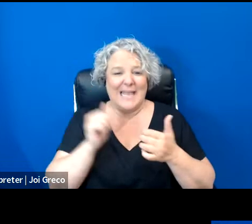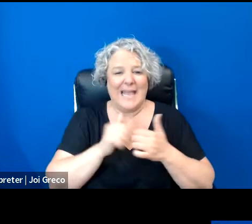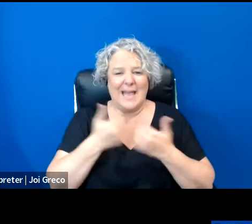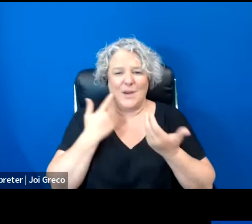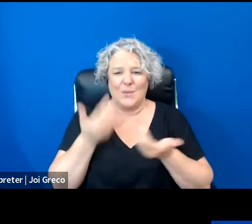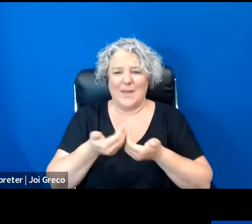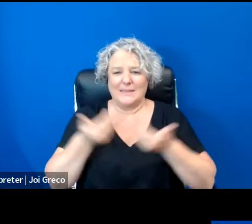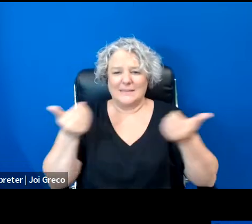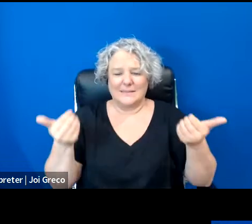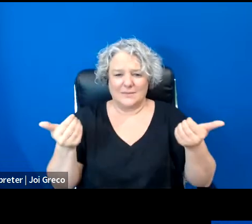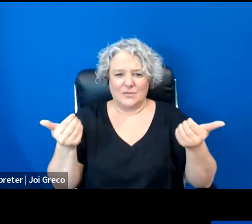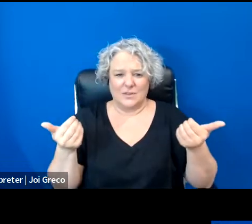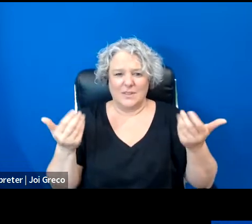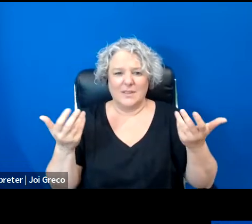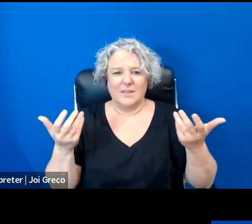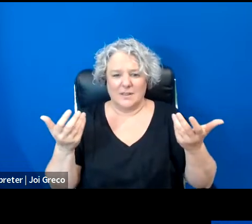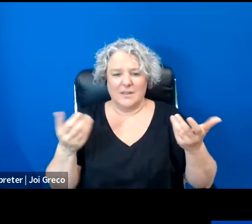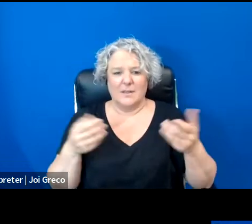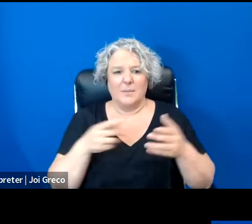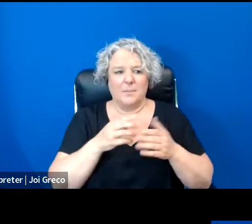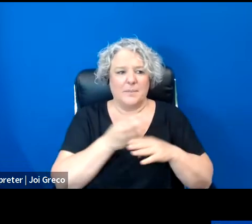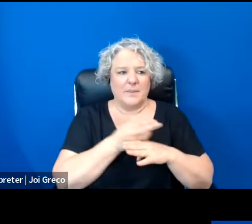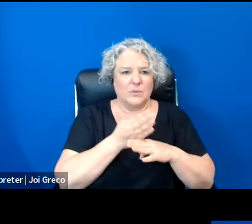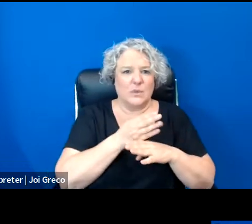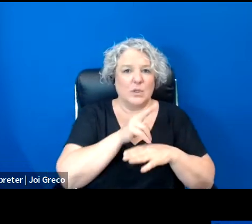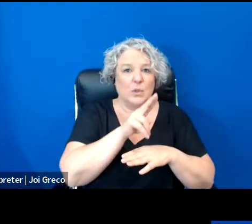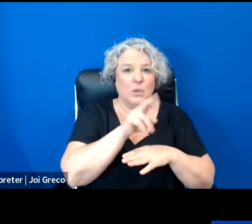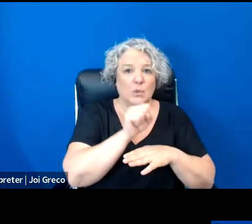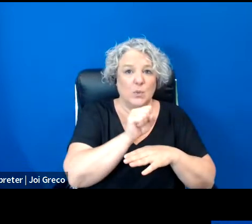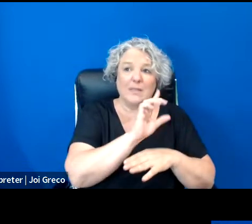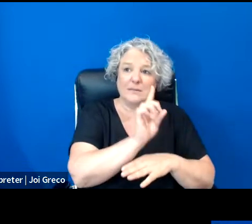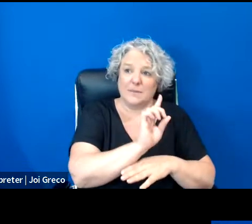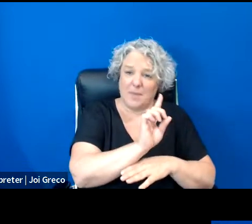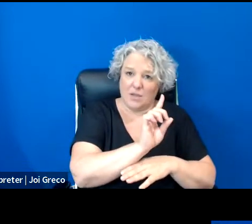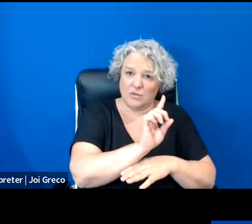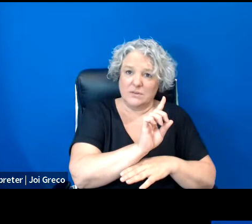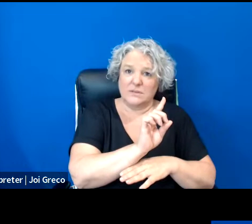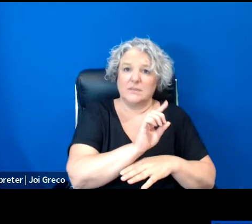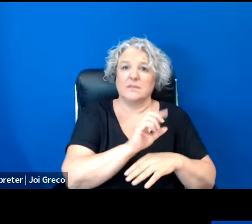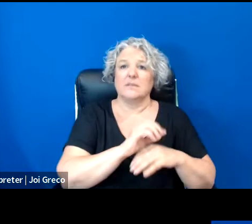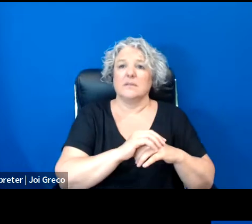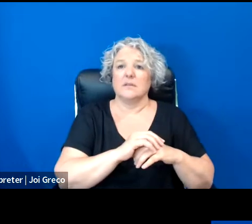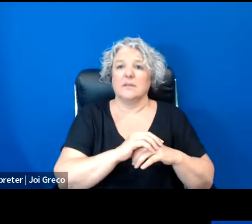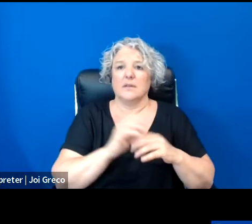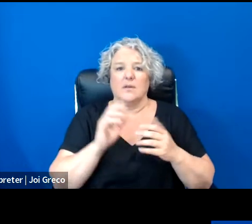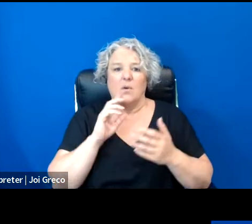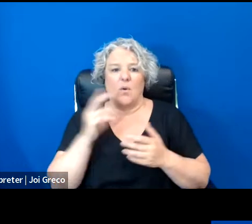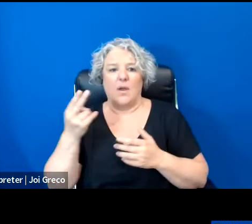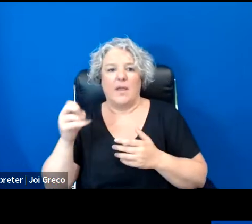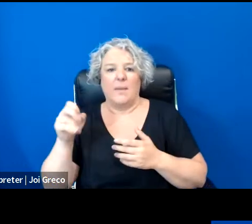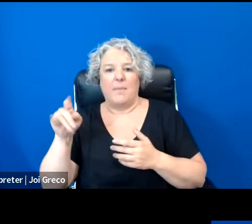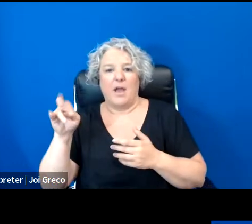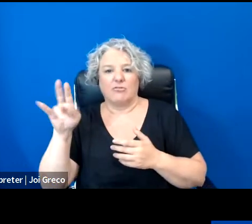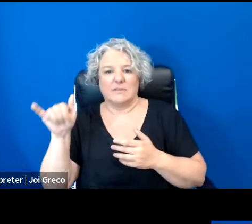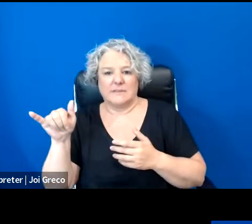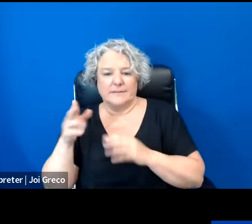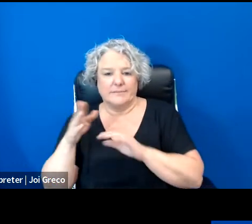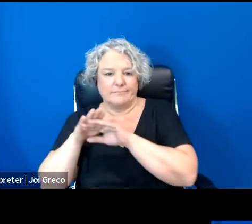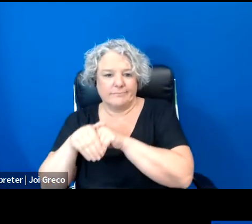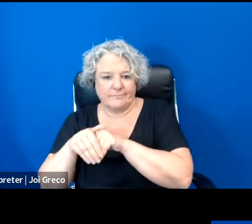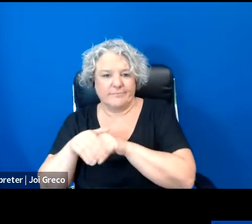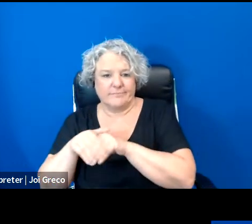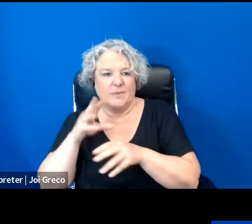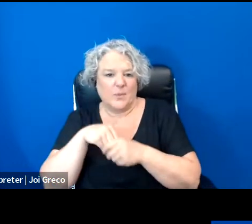I differentiate between US being a democracy or an autocracy with the elephant in being in there? Thank you.